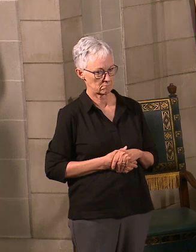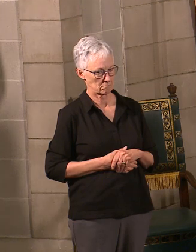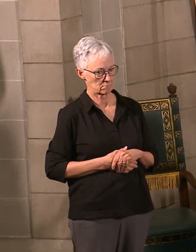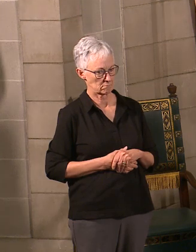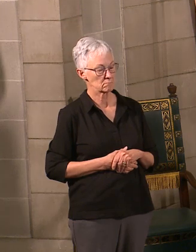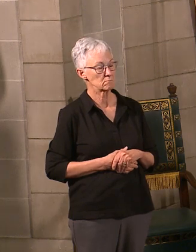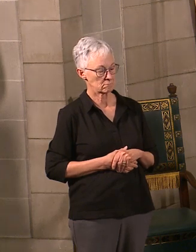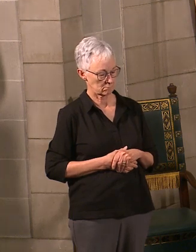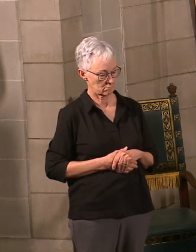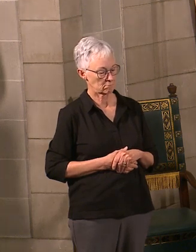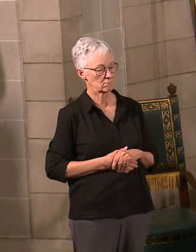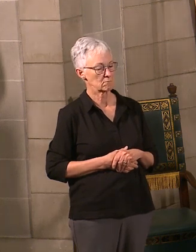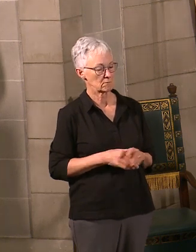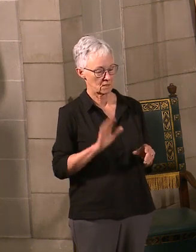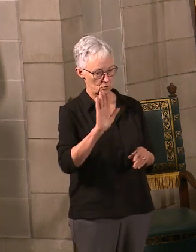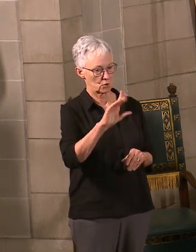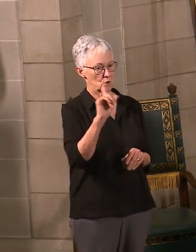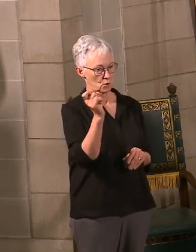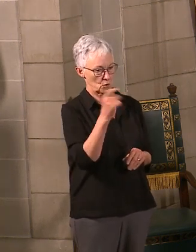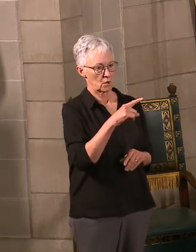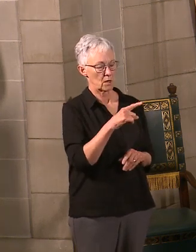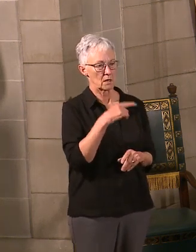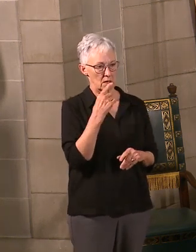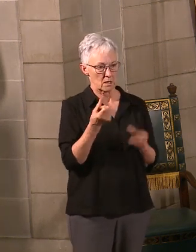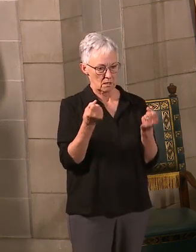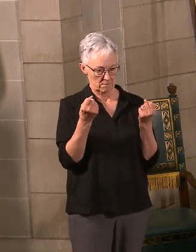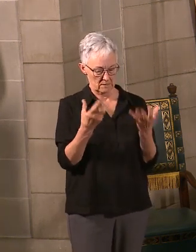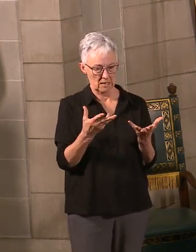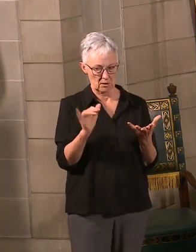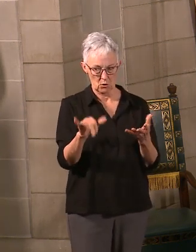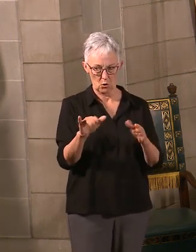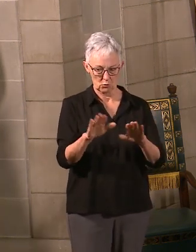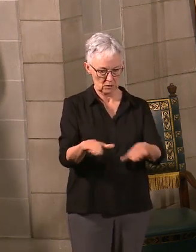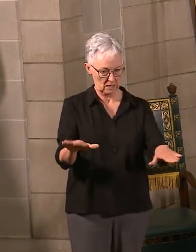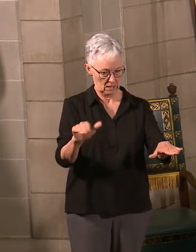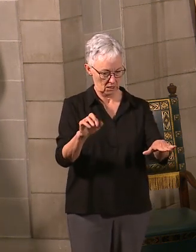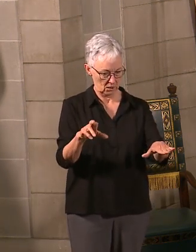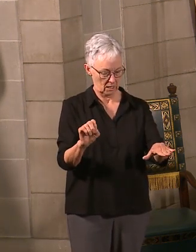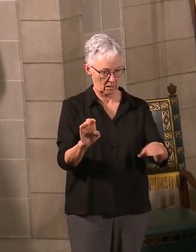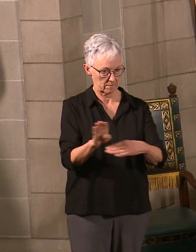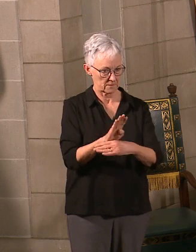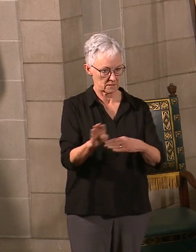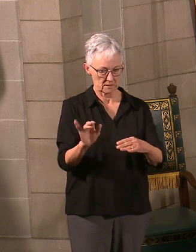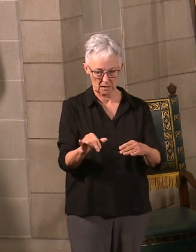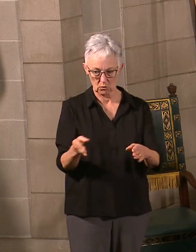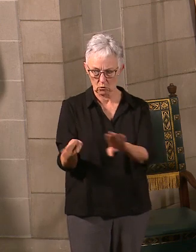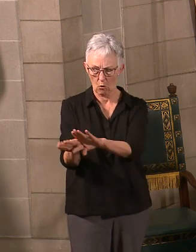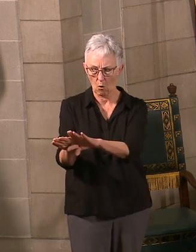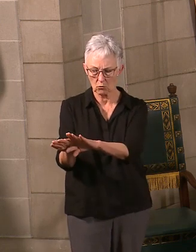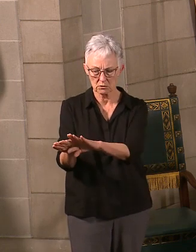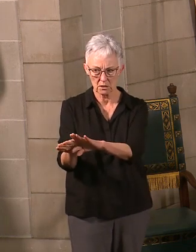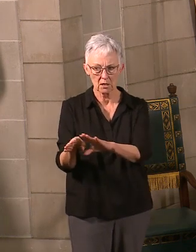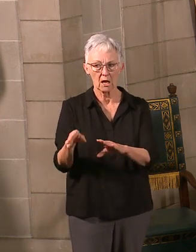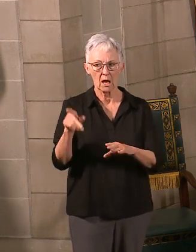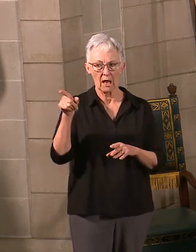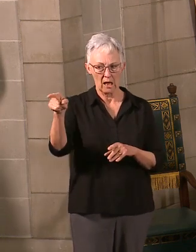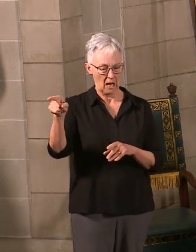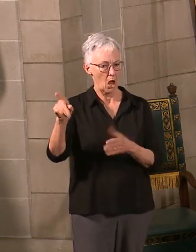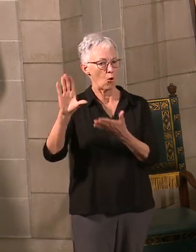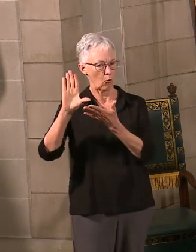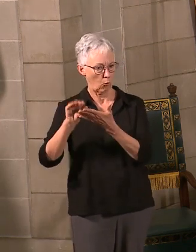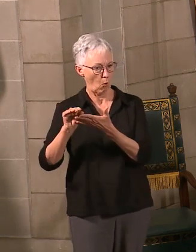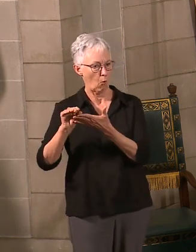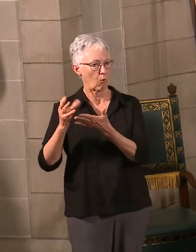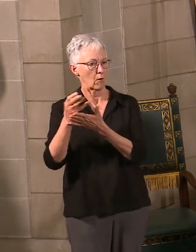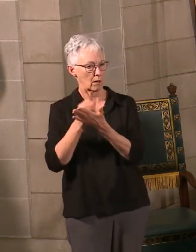people. Yep, so again, and as Fred points out, a lot of these facilities, these health daycares have shut down. So again, part of it is we got to get